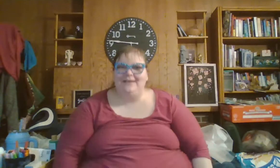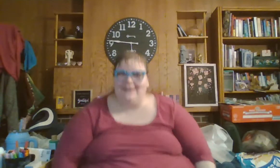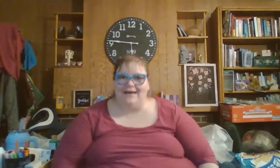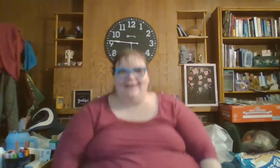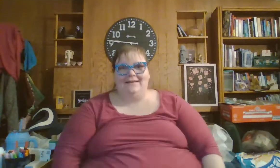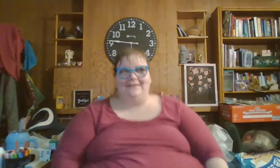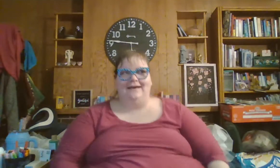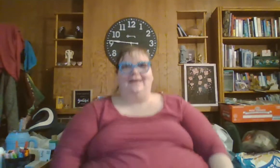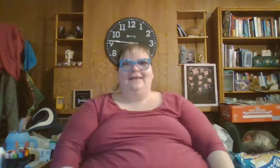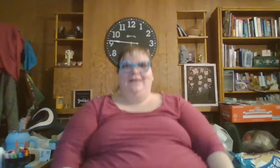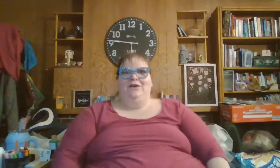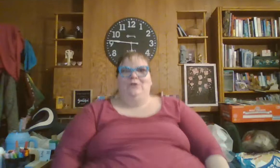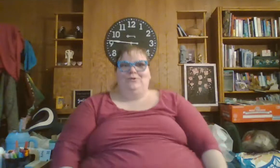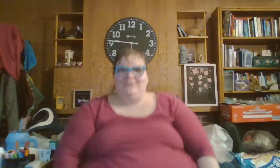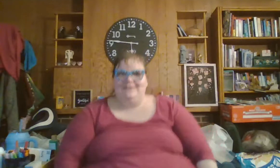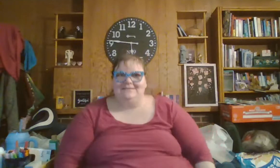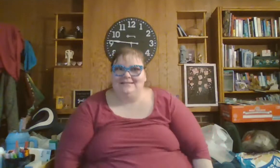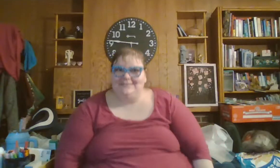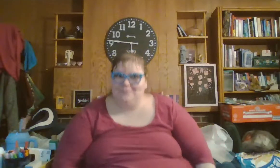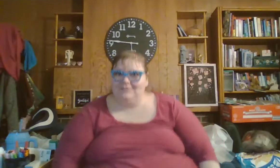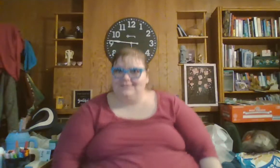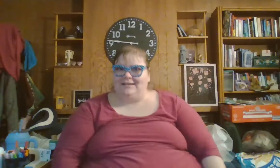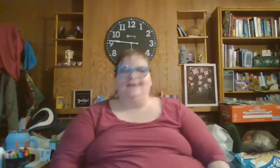Rica and work with these ladies in person.